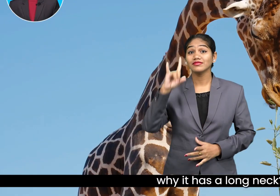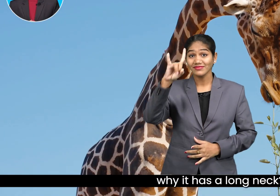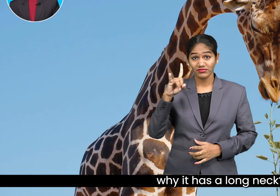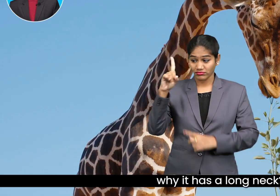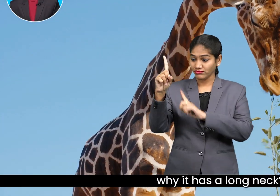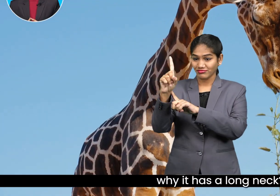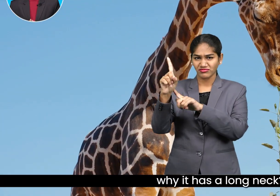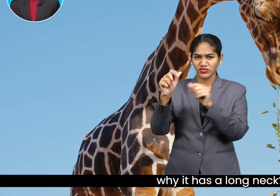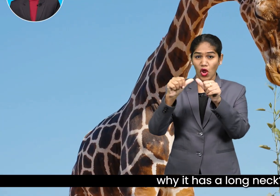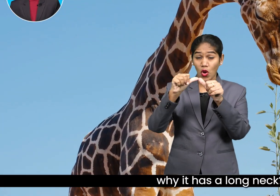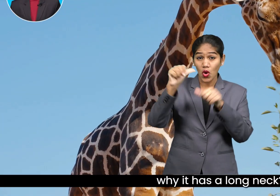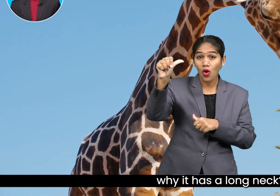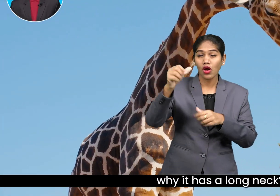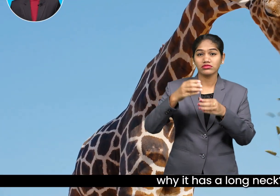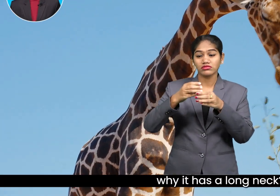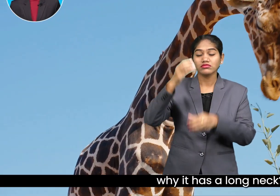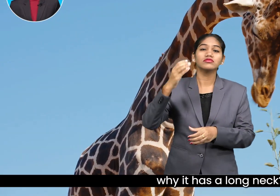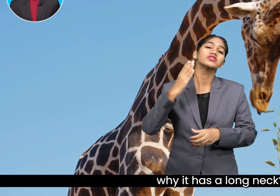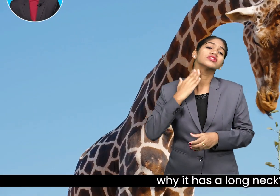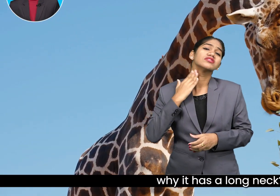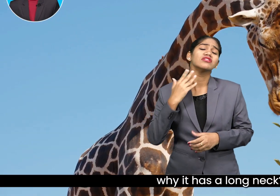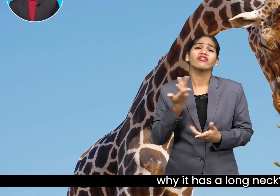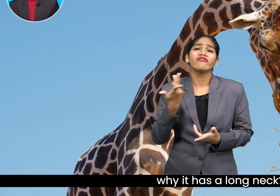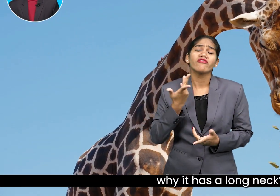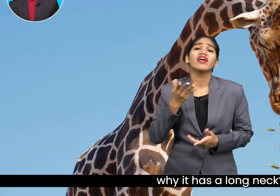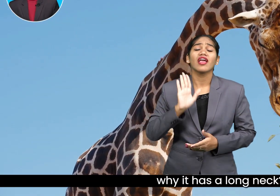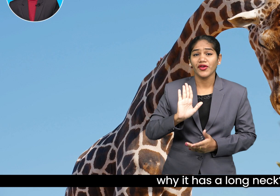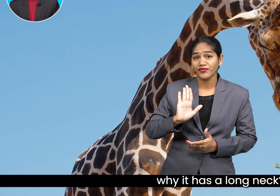Why it has a long neck?